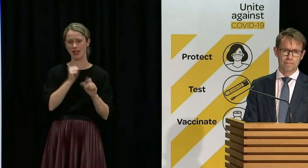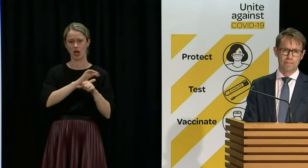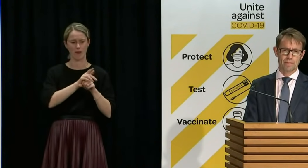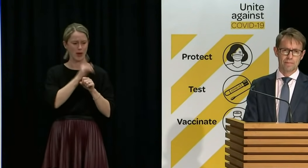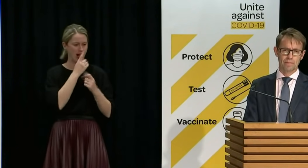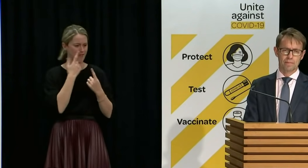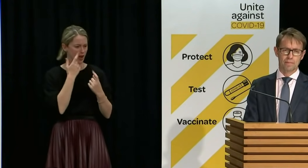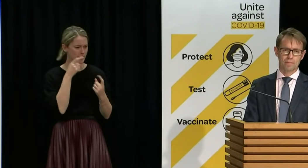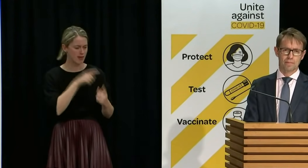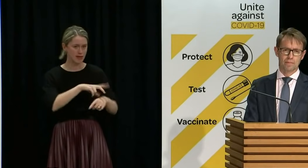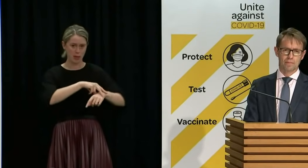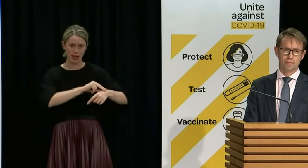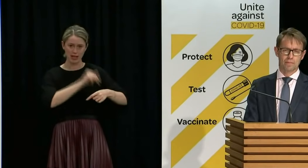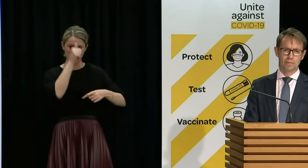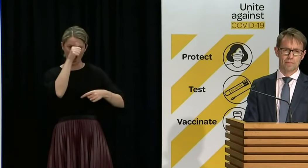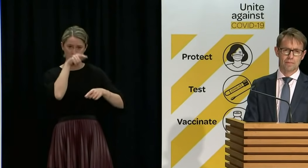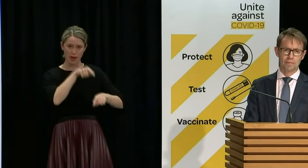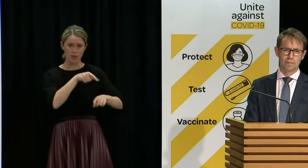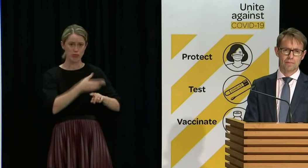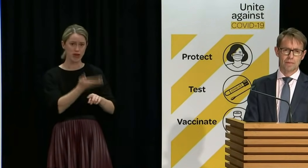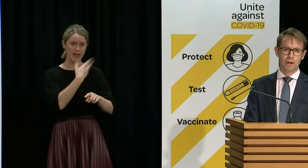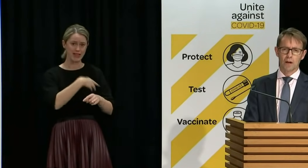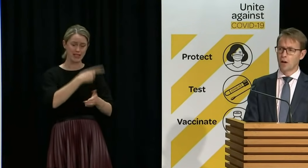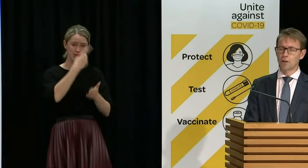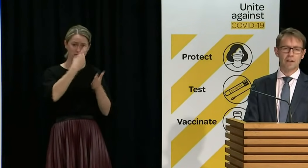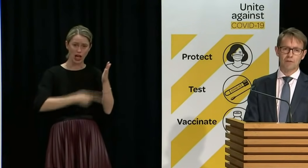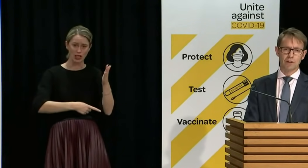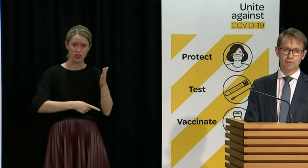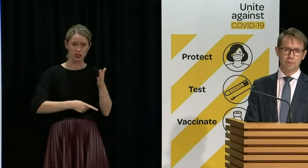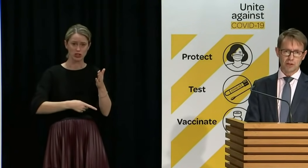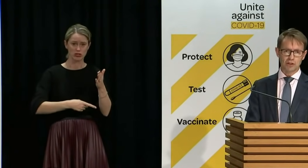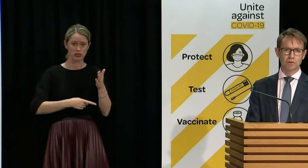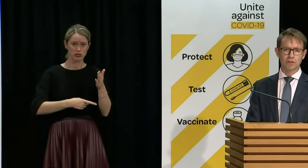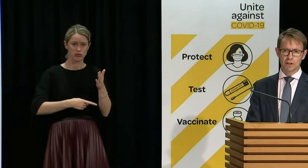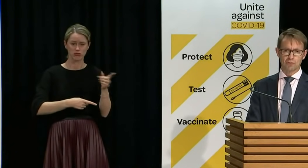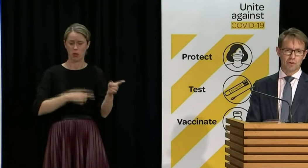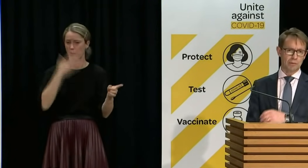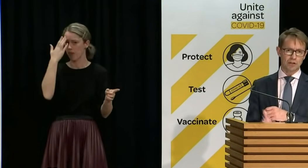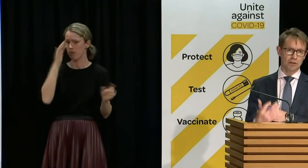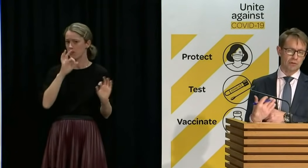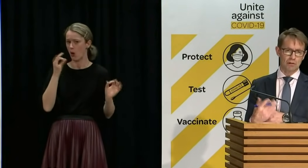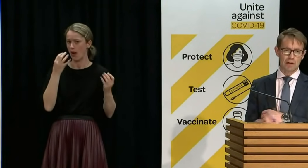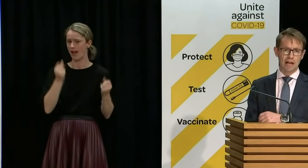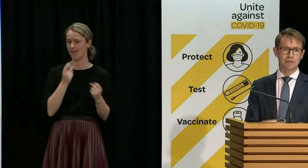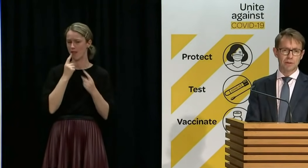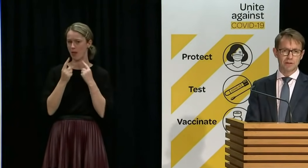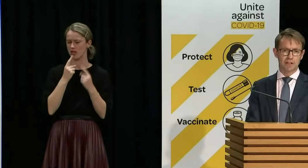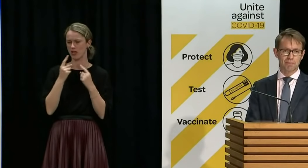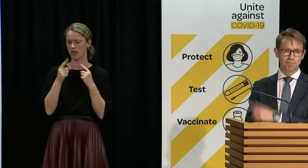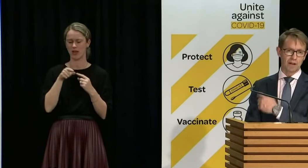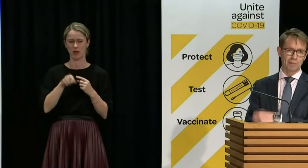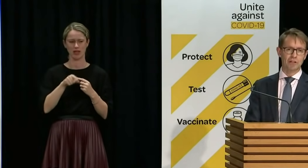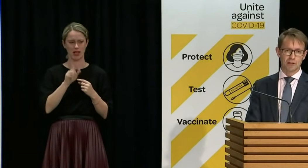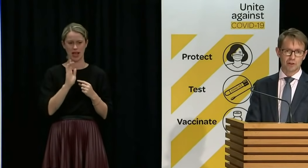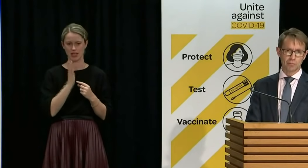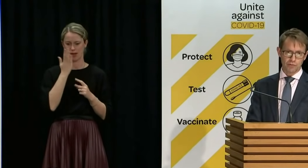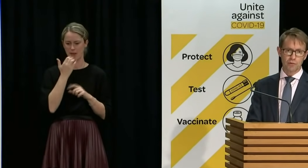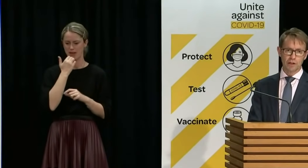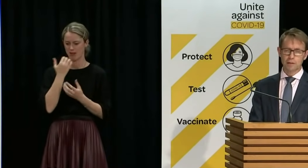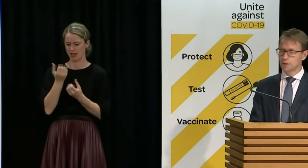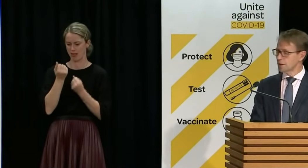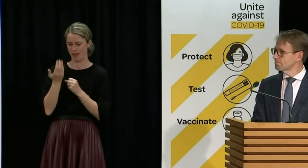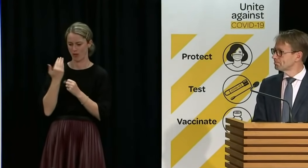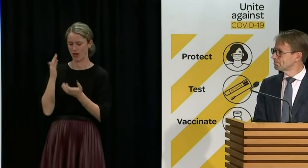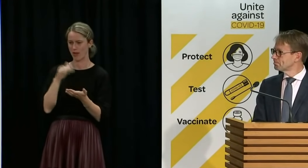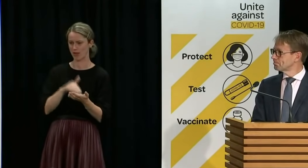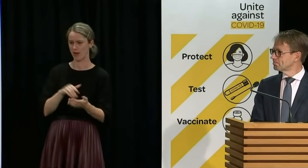located, are they known to police and do they have a previous criminal record? I don't have that information. It was very much a last-minute update I got before